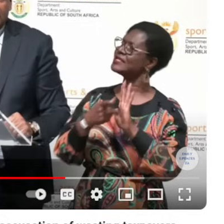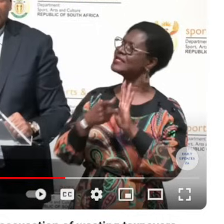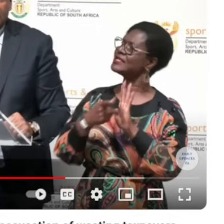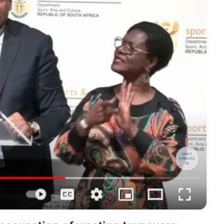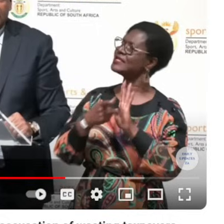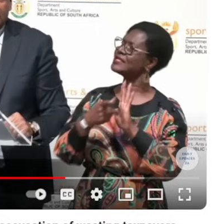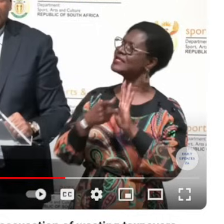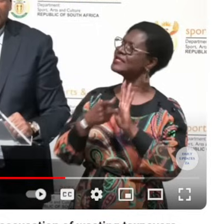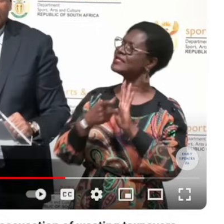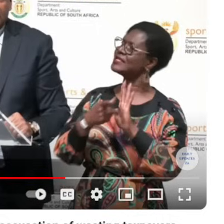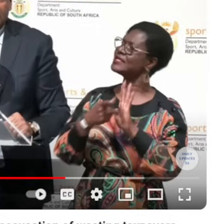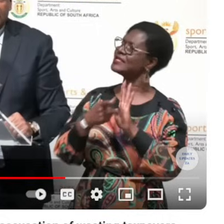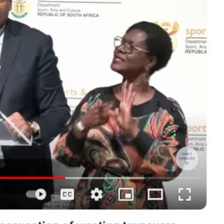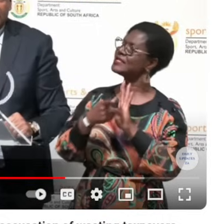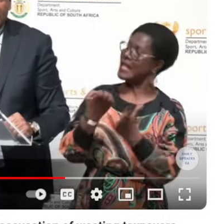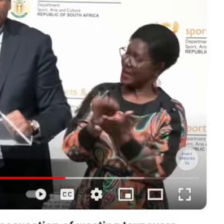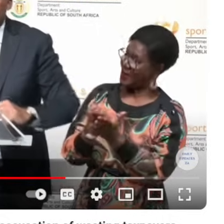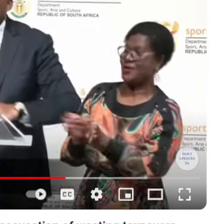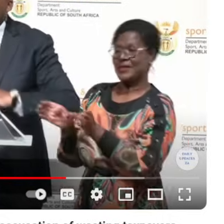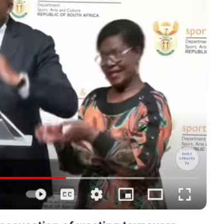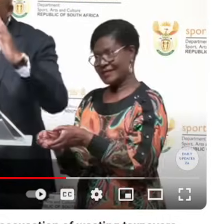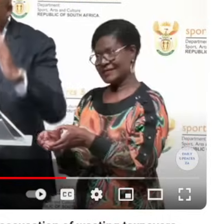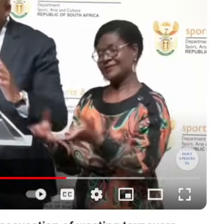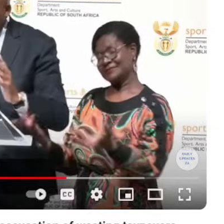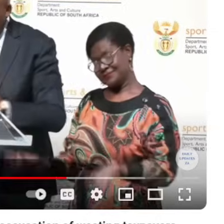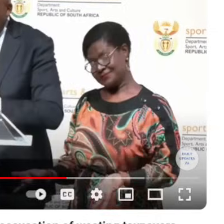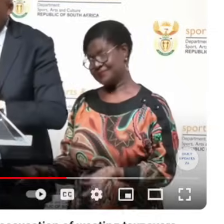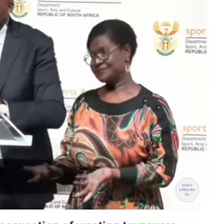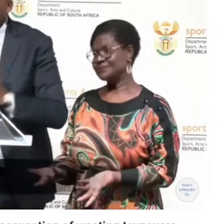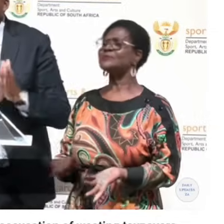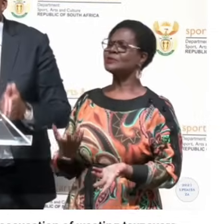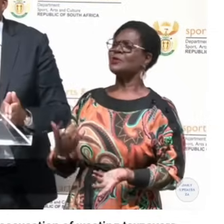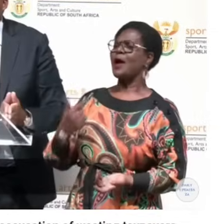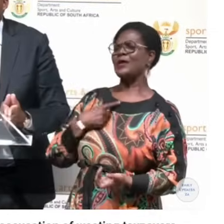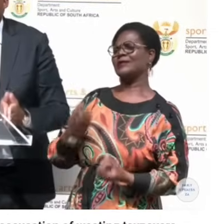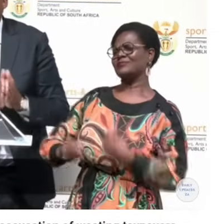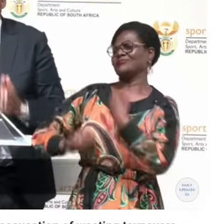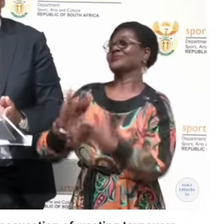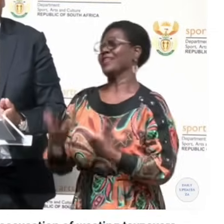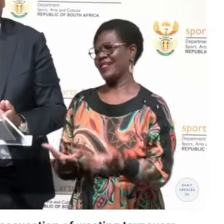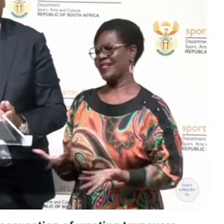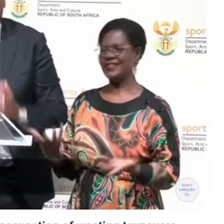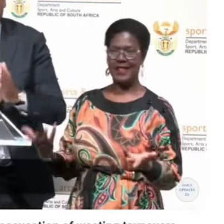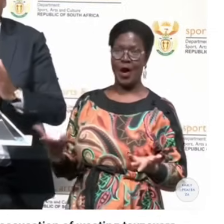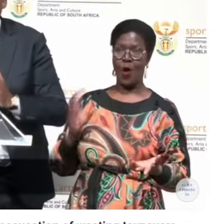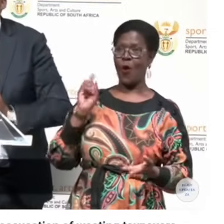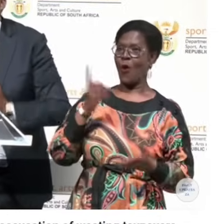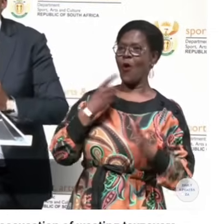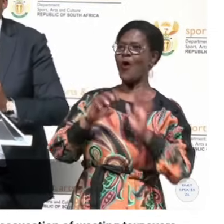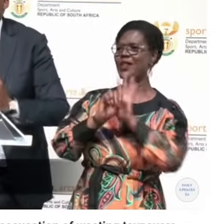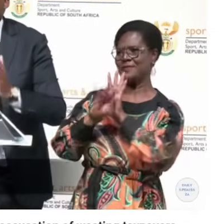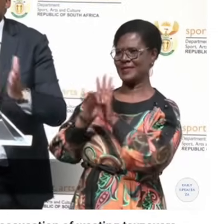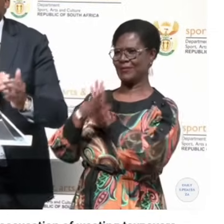and coming from the EFF. So I wanted to just get that out of the way. All the media that's here, we can still